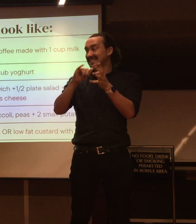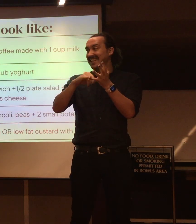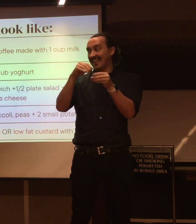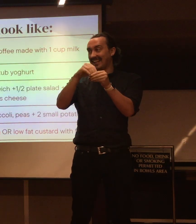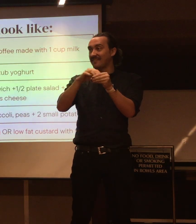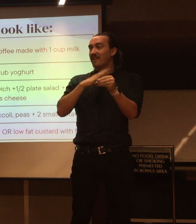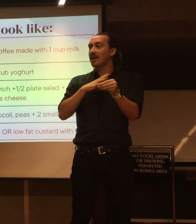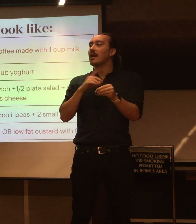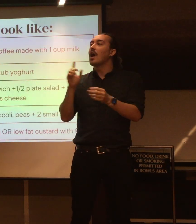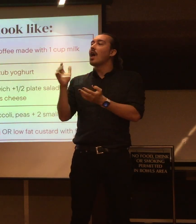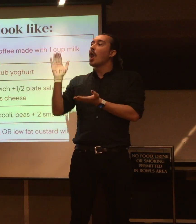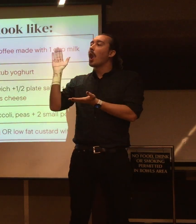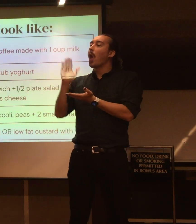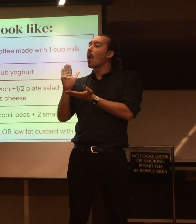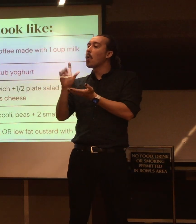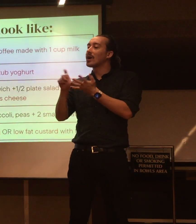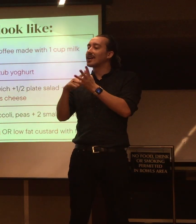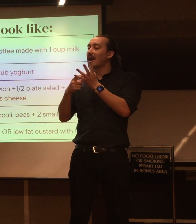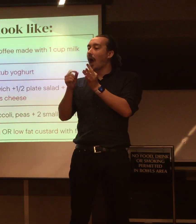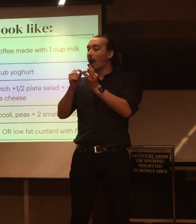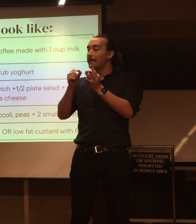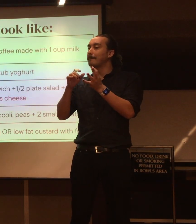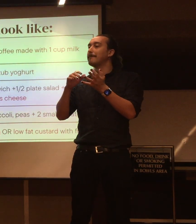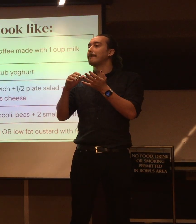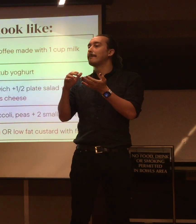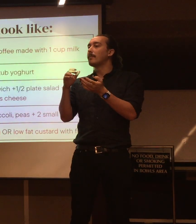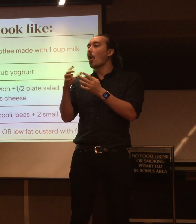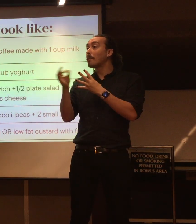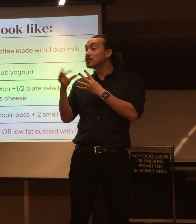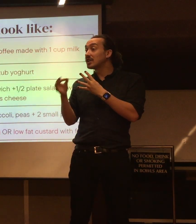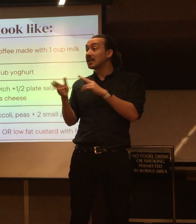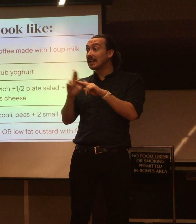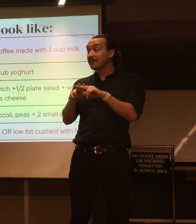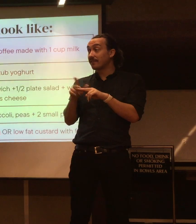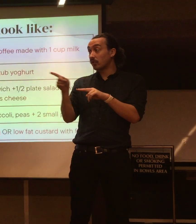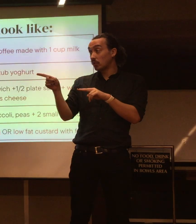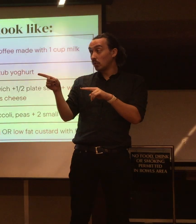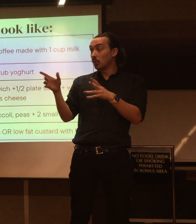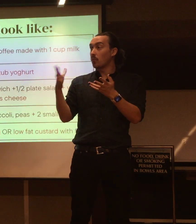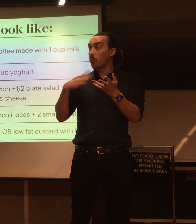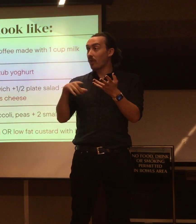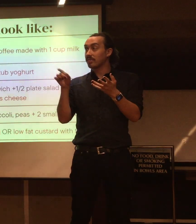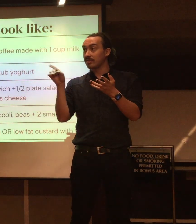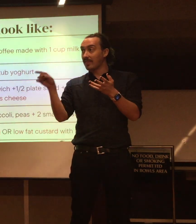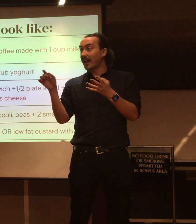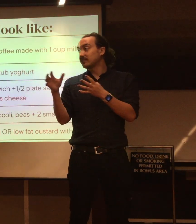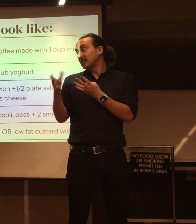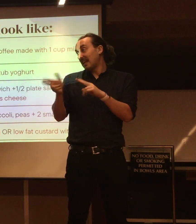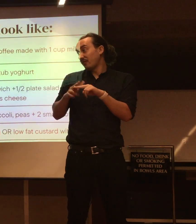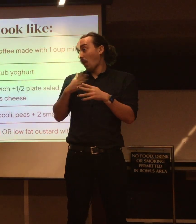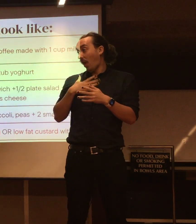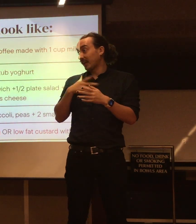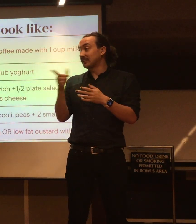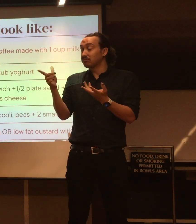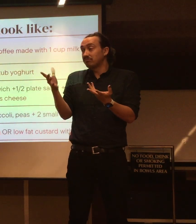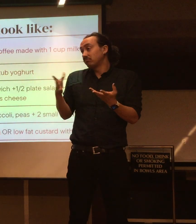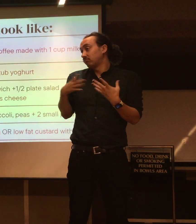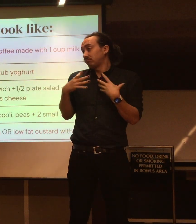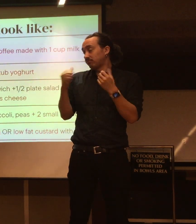With the low carb option, if that's something that you like, then that's fantastic too.